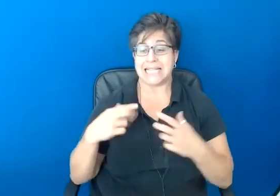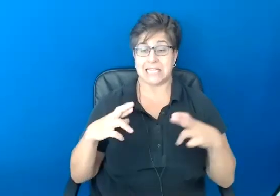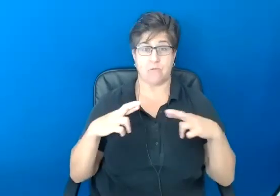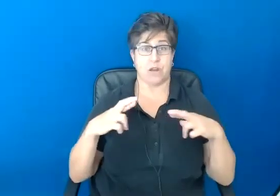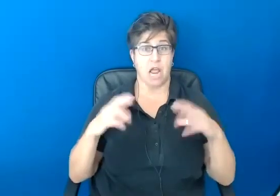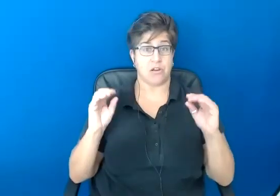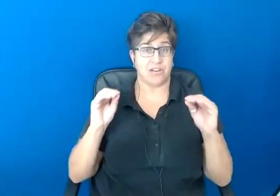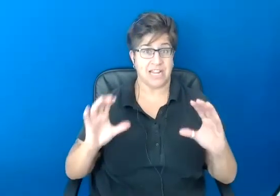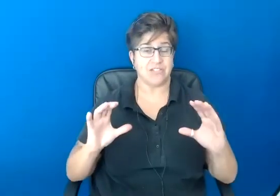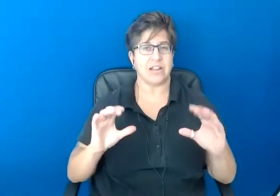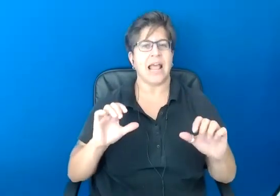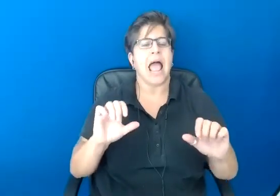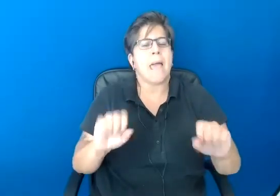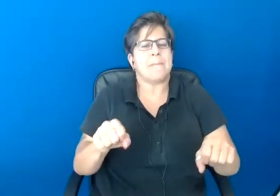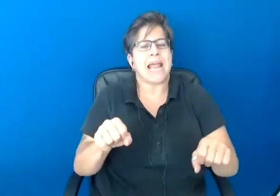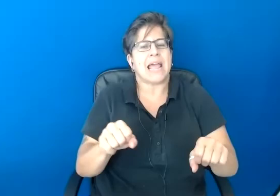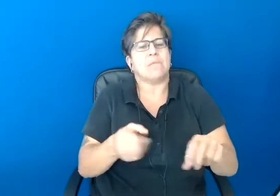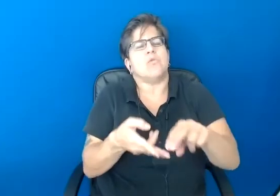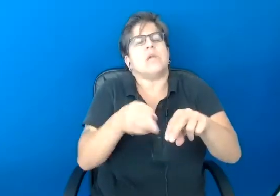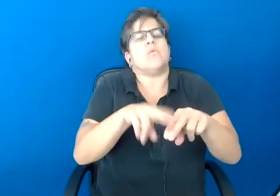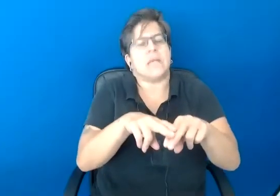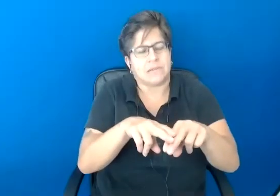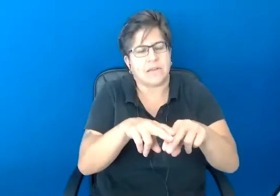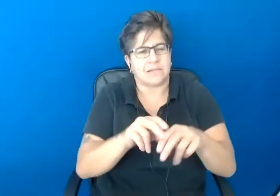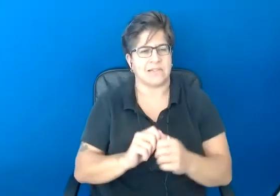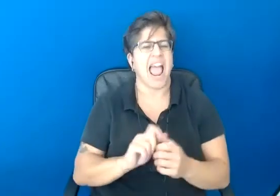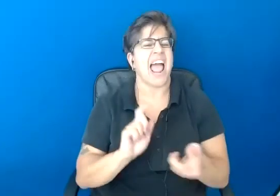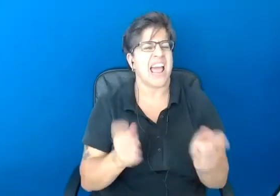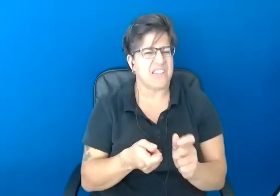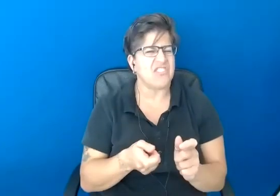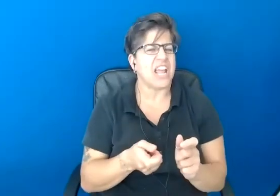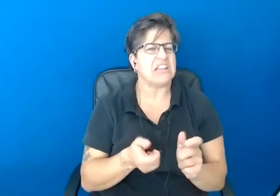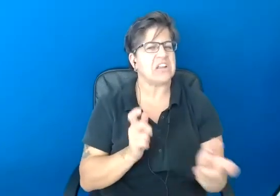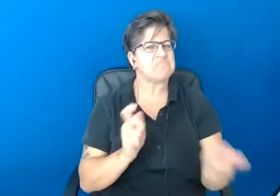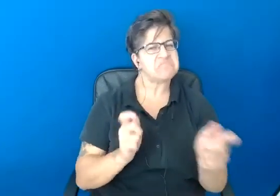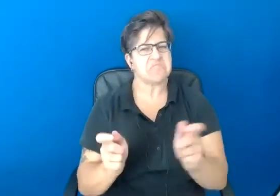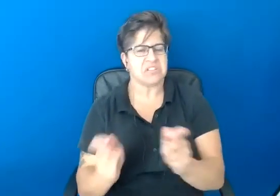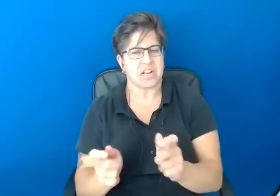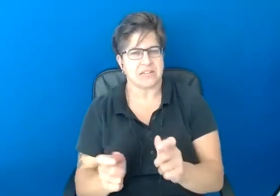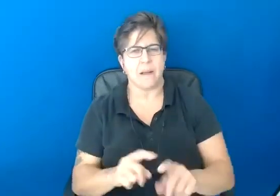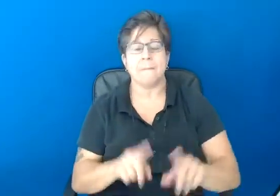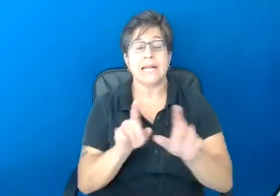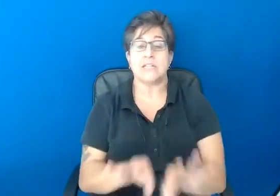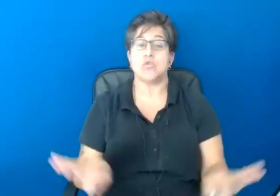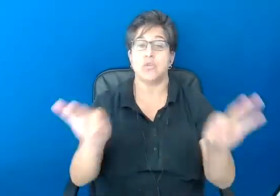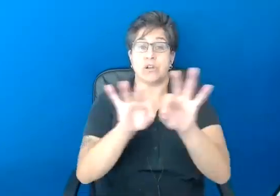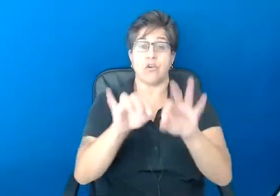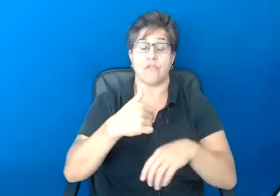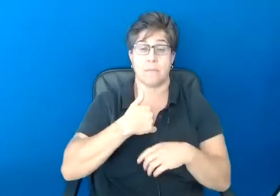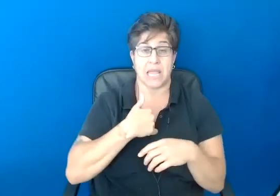is critical for me. That's just me. And with quarantine, I've extended it. My prayer